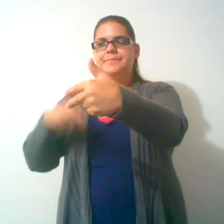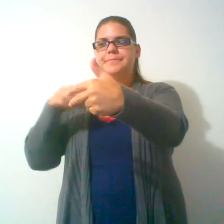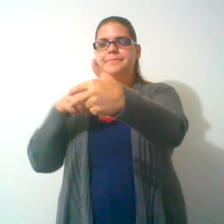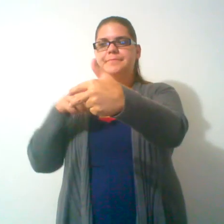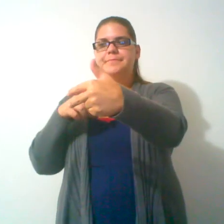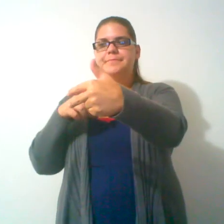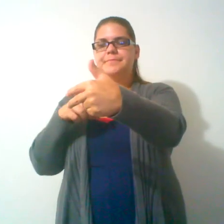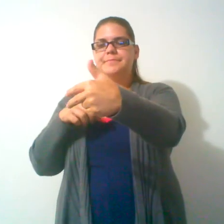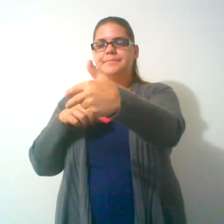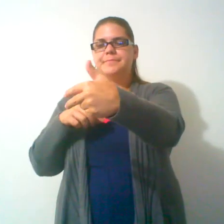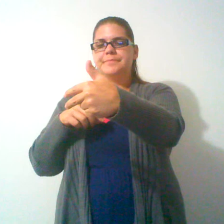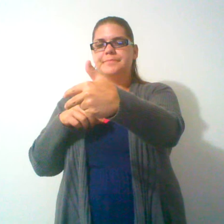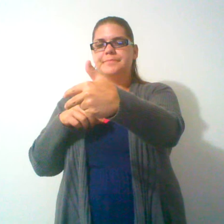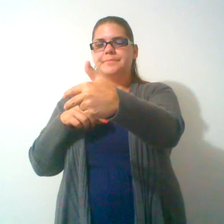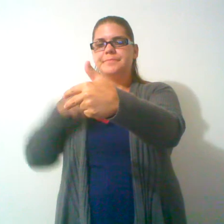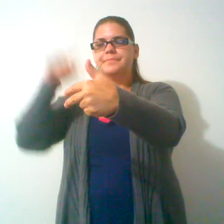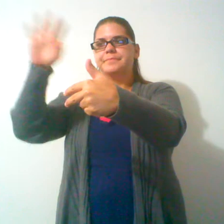a snowbank.